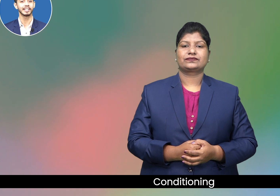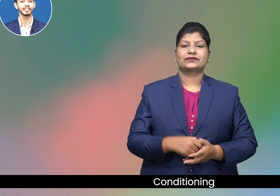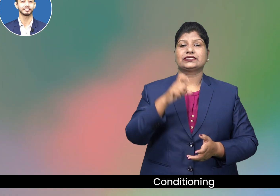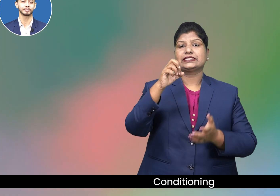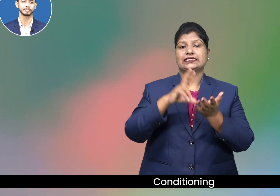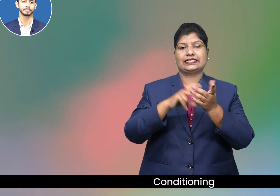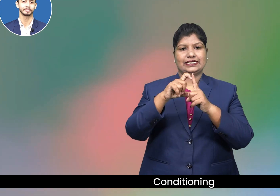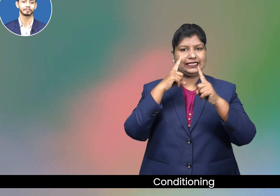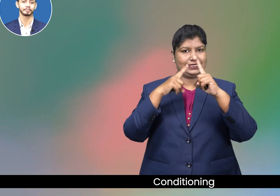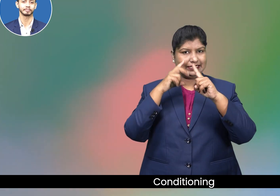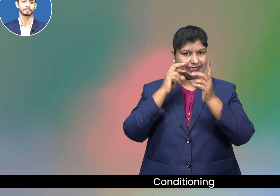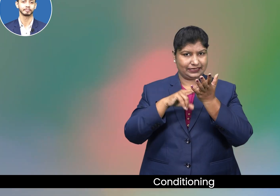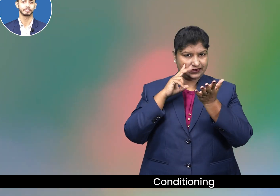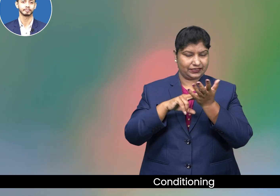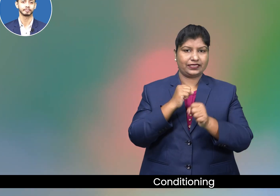conditioning,